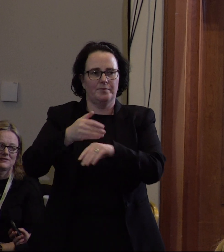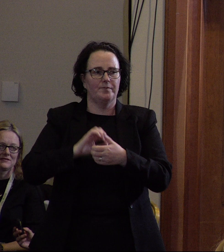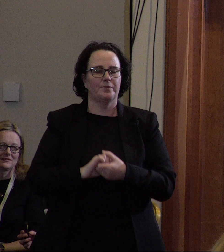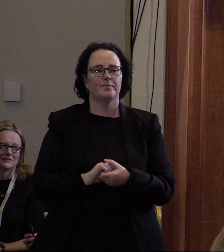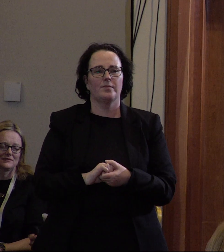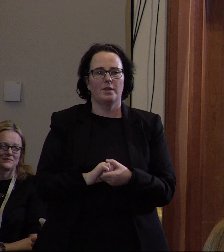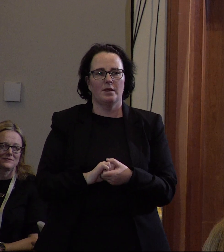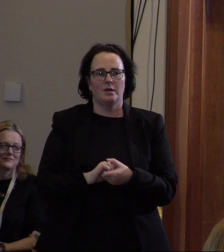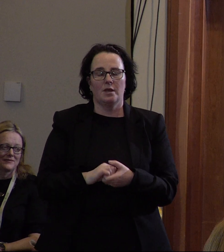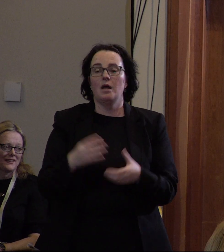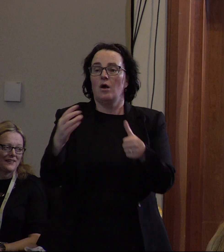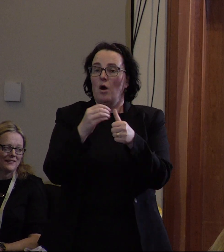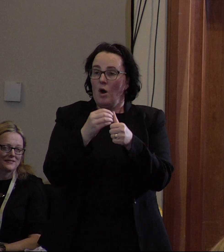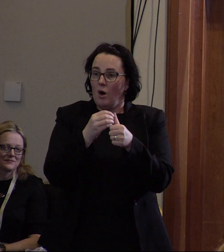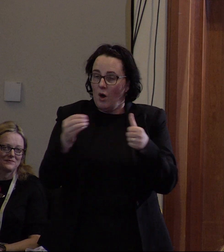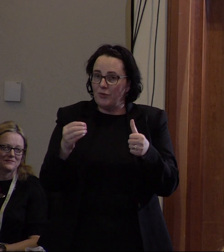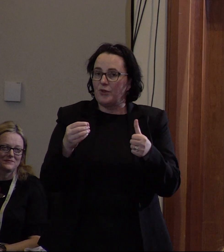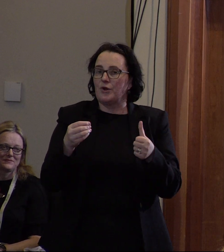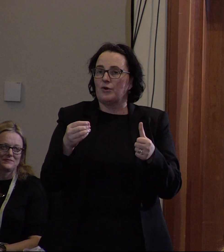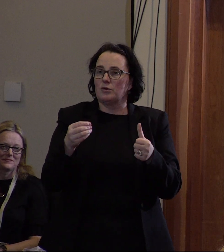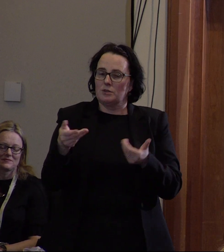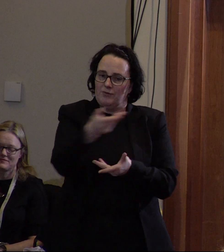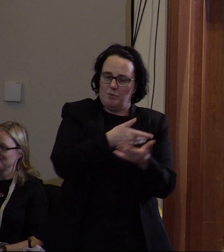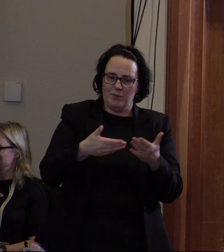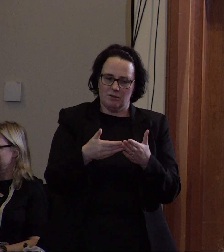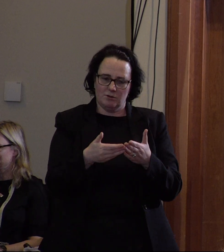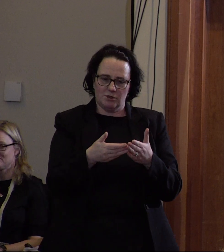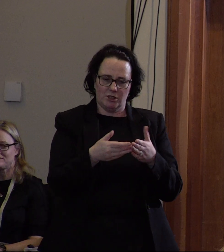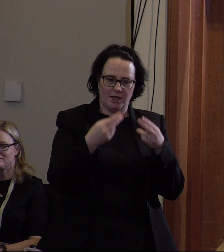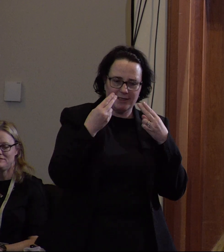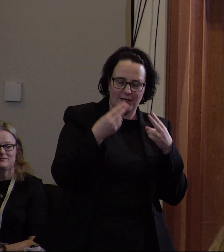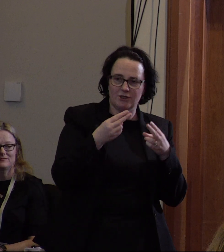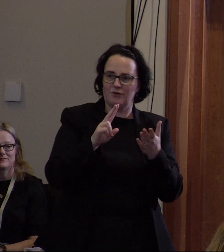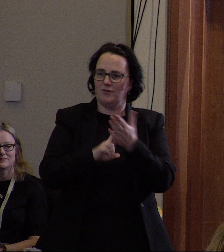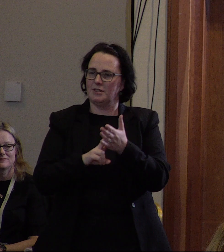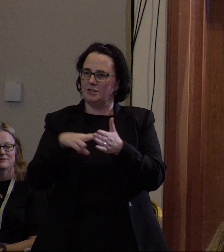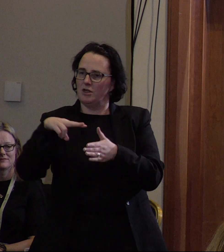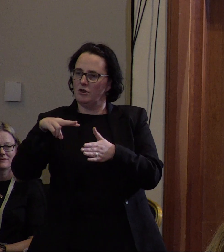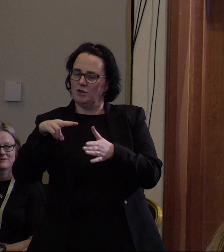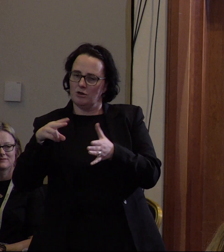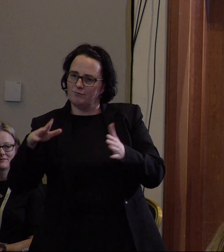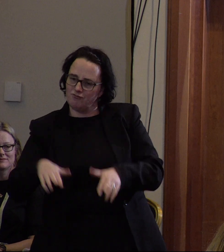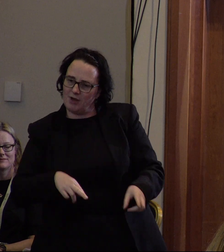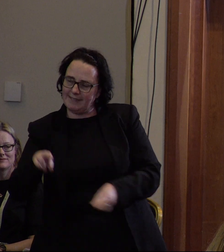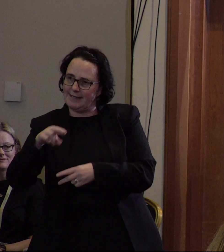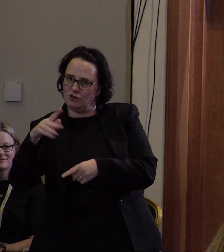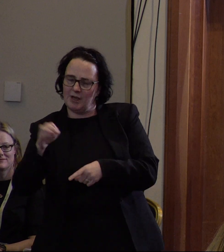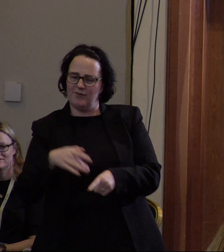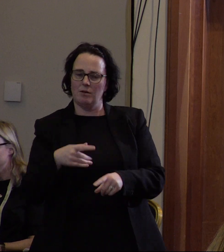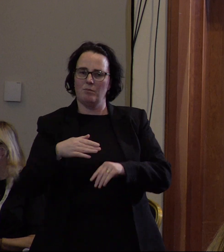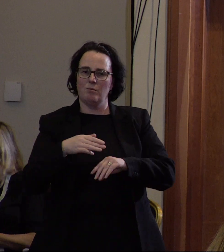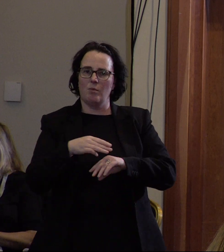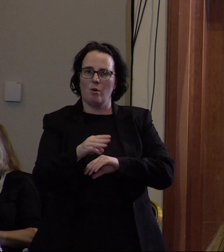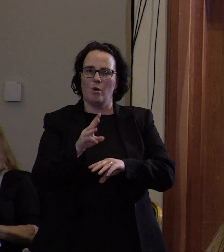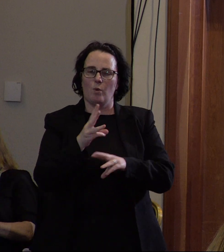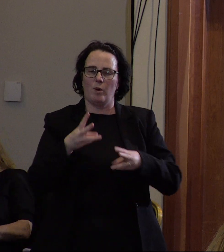There were also discussions about the nature-nurture debate, and there was a general feeling from the table that women had a more instinctive